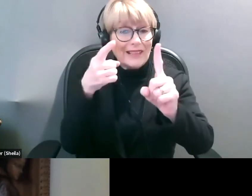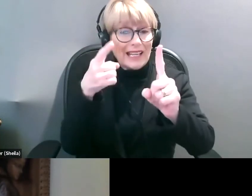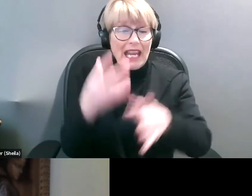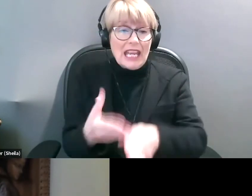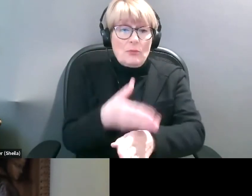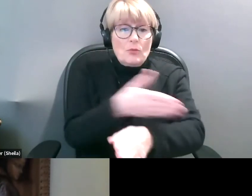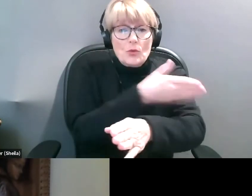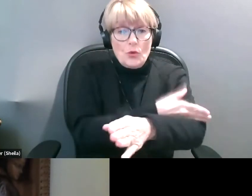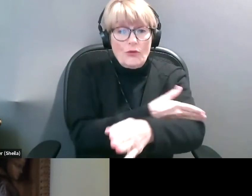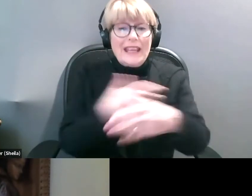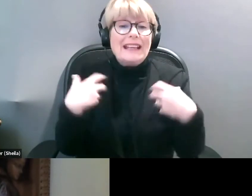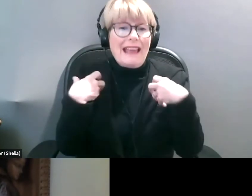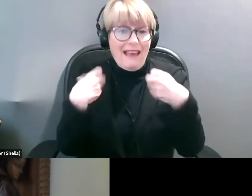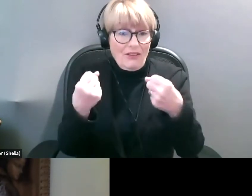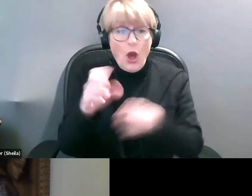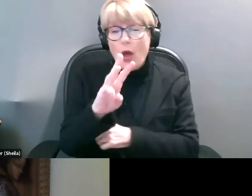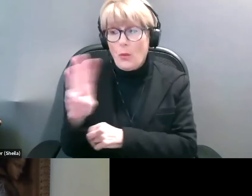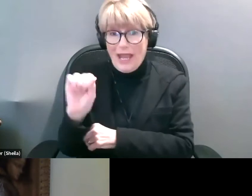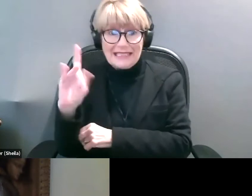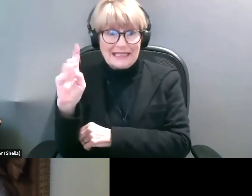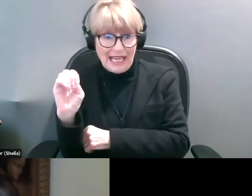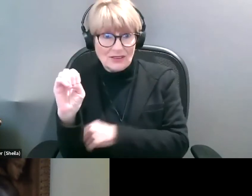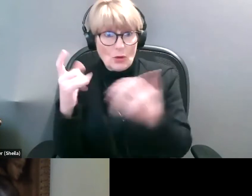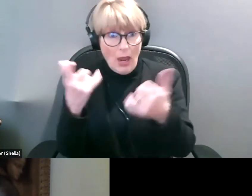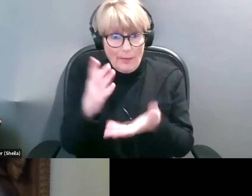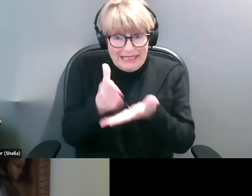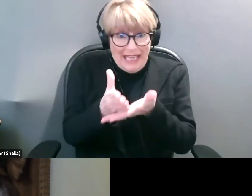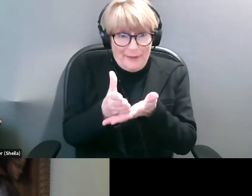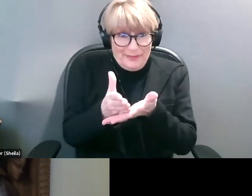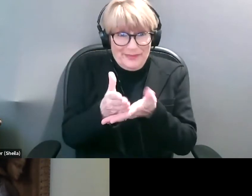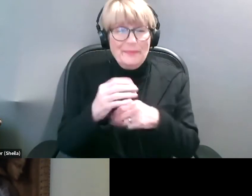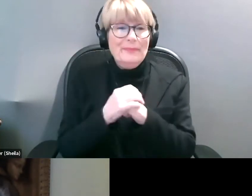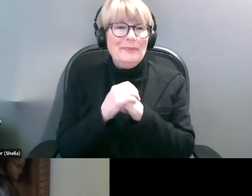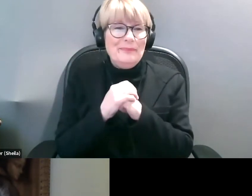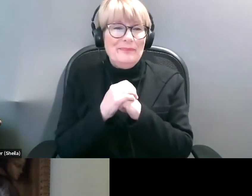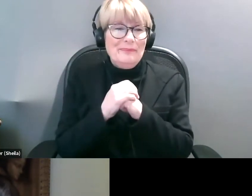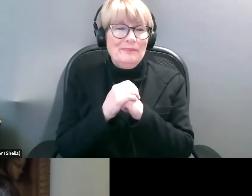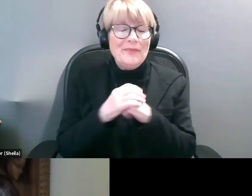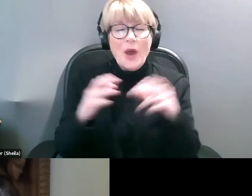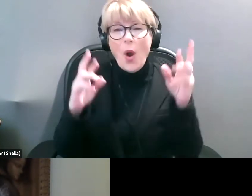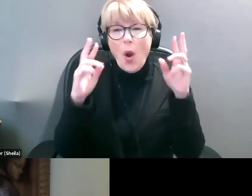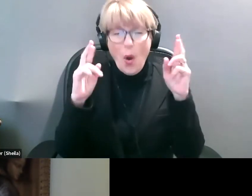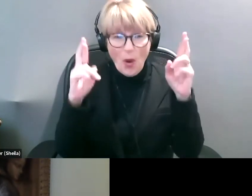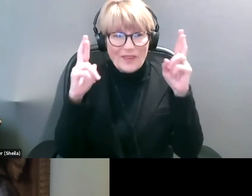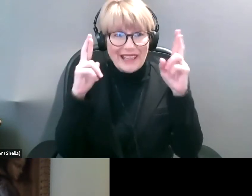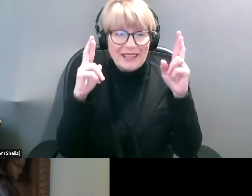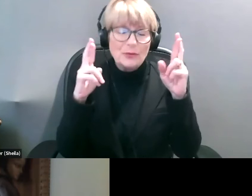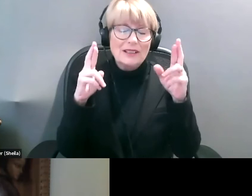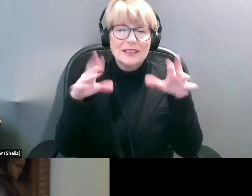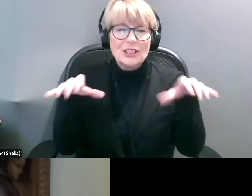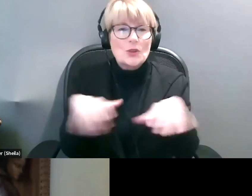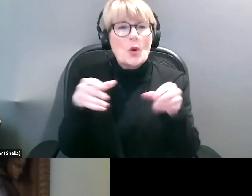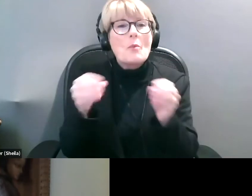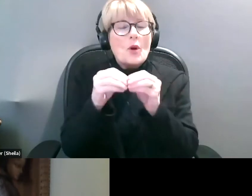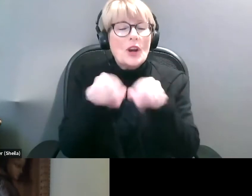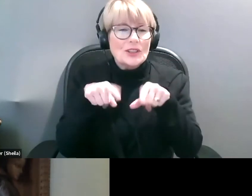of health on the West Side. And I'm going to stop there. And hopefully we'll pick up more during the discussion. Thank you for the